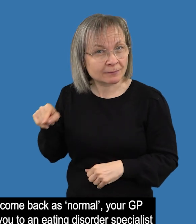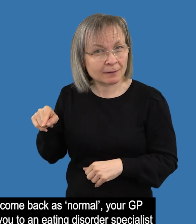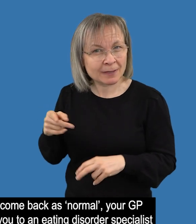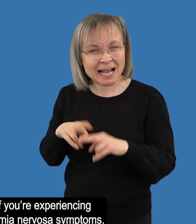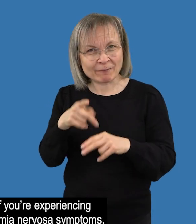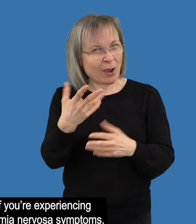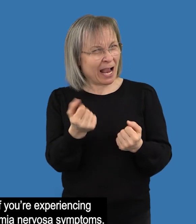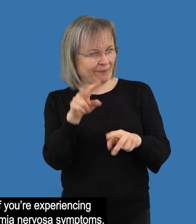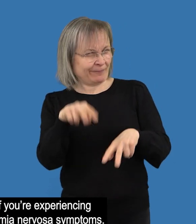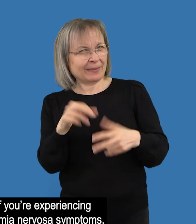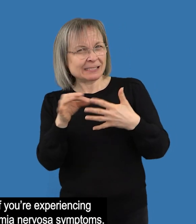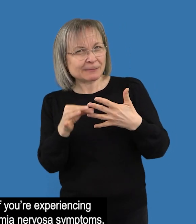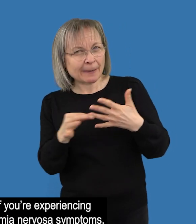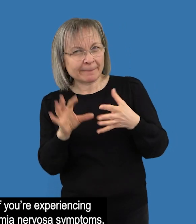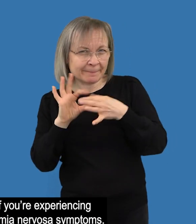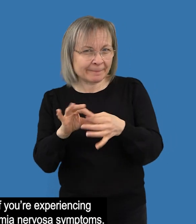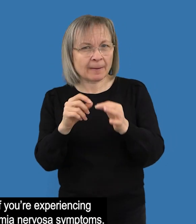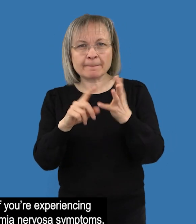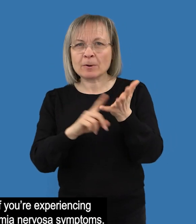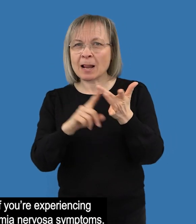bulimia nervosa symptoms.